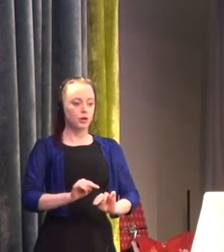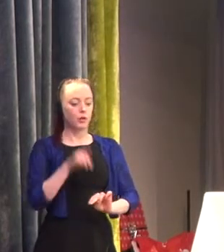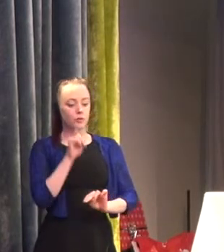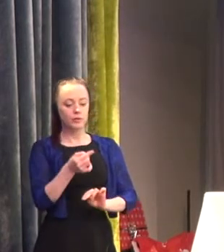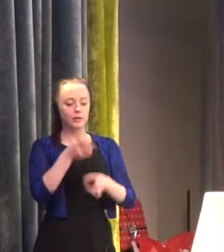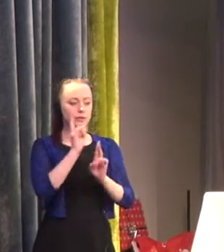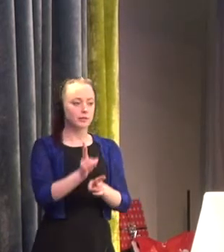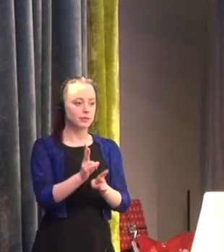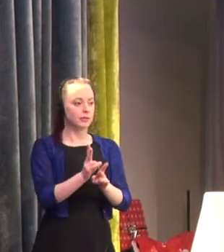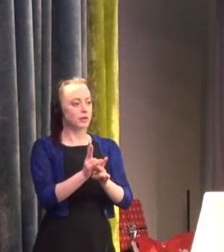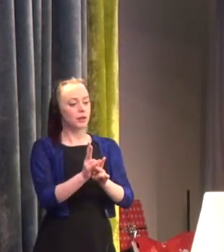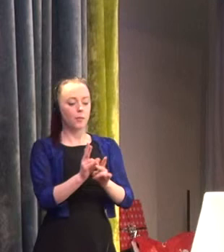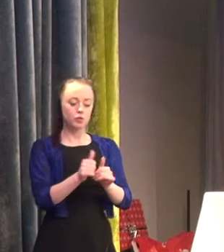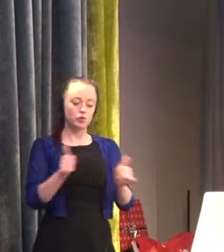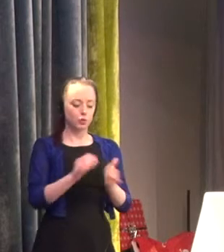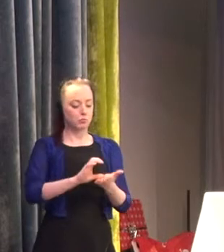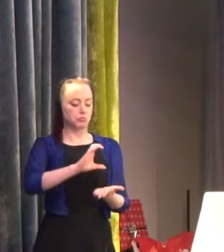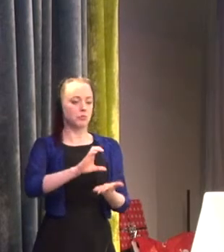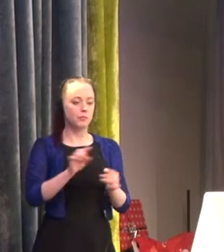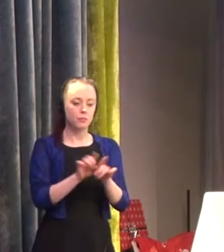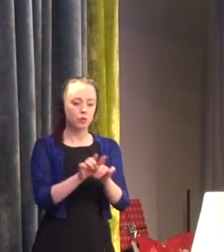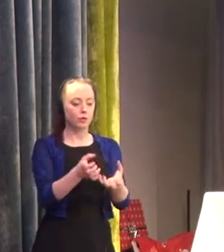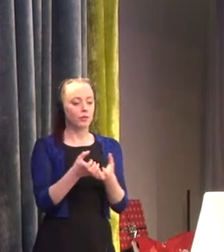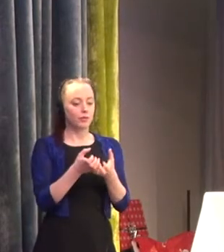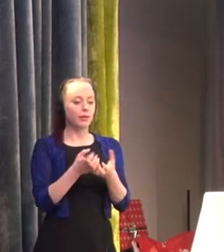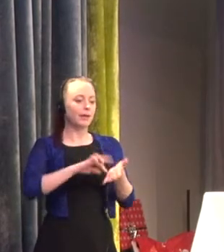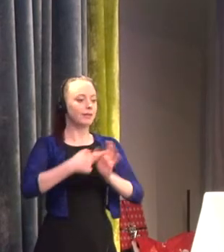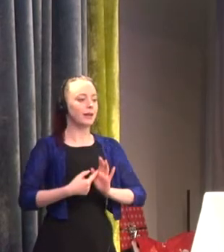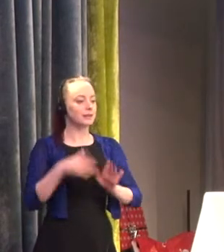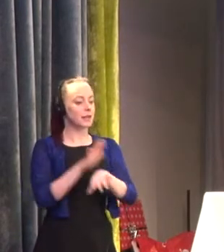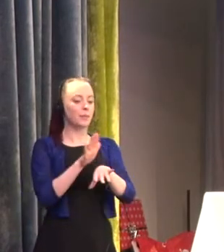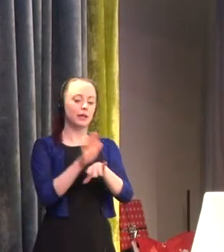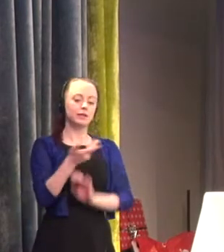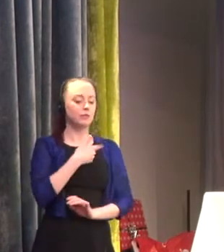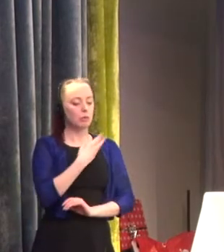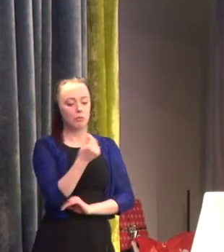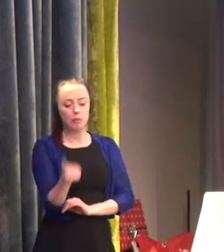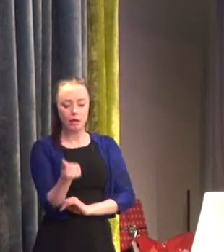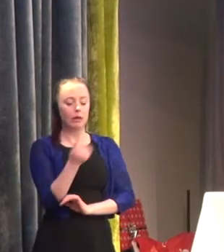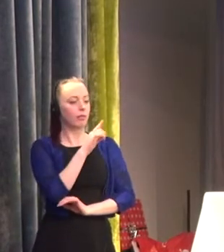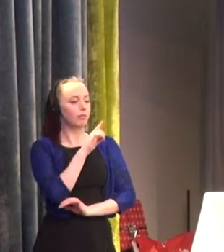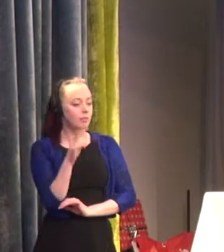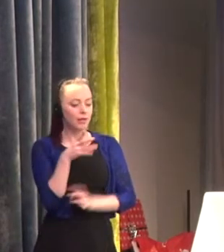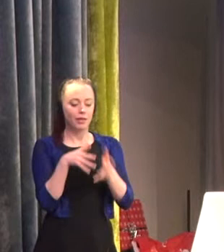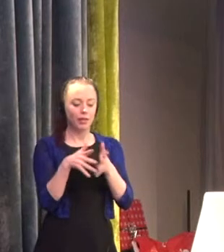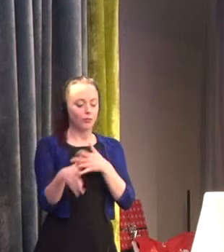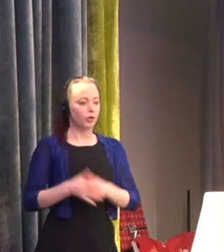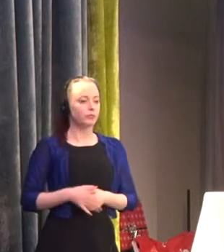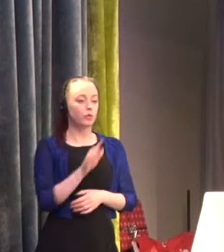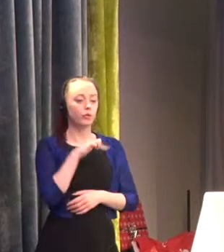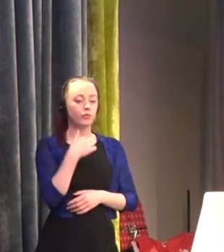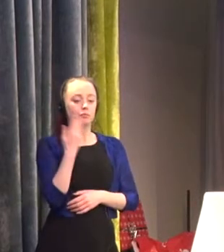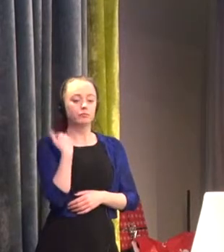lot of money, you need a lot of technical expertise, and you need a lot of time. And we have seen some shadow reports go to